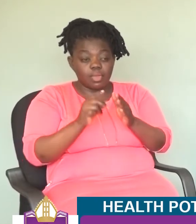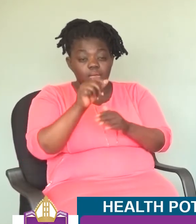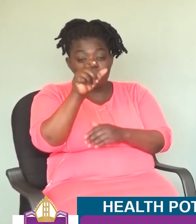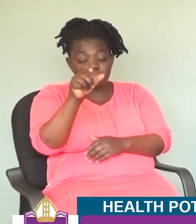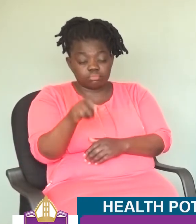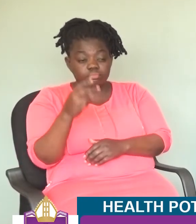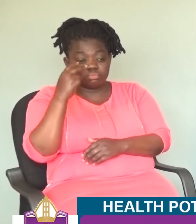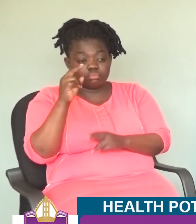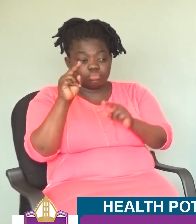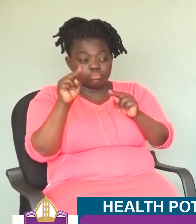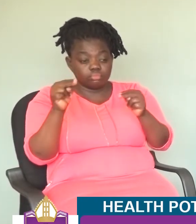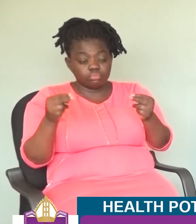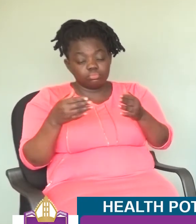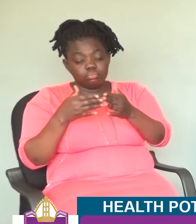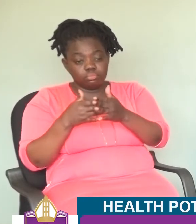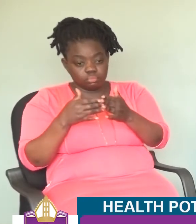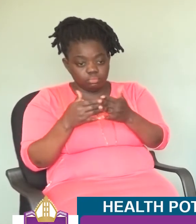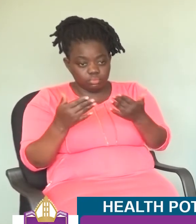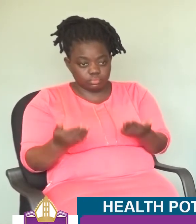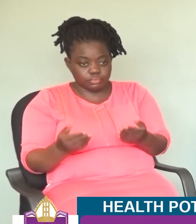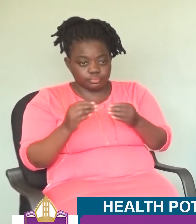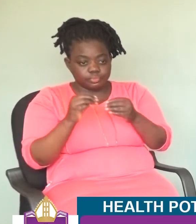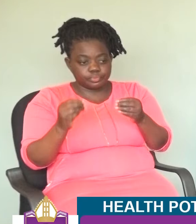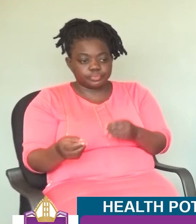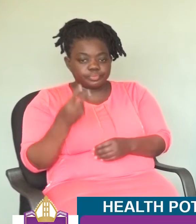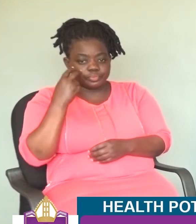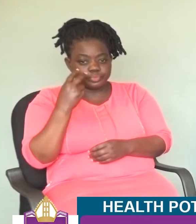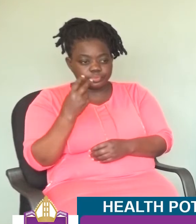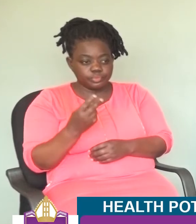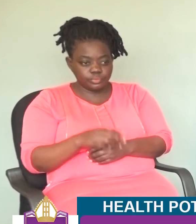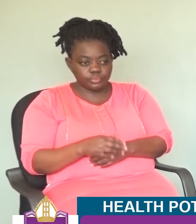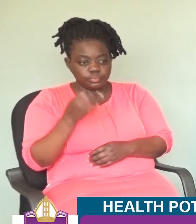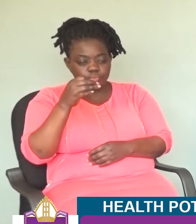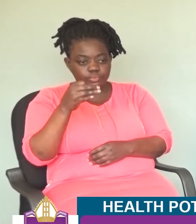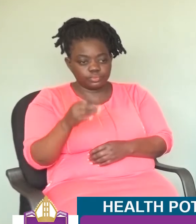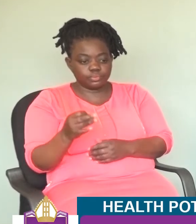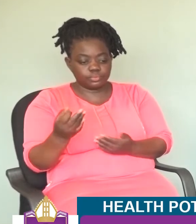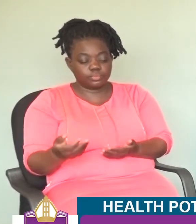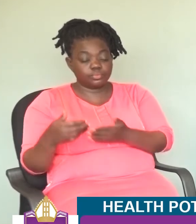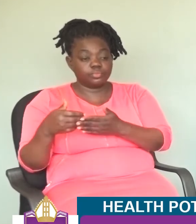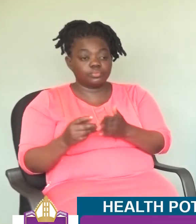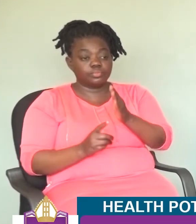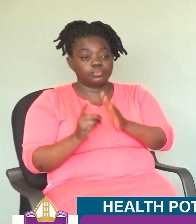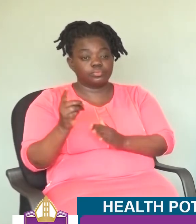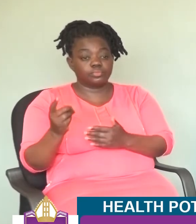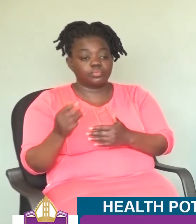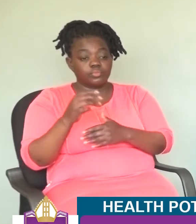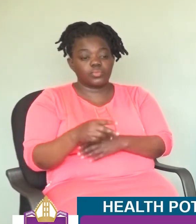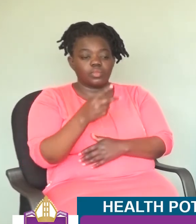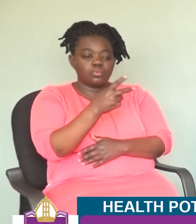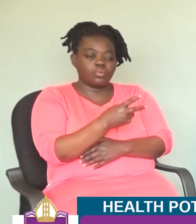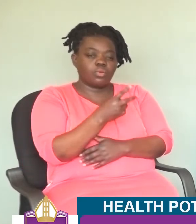to ensure that there's no obstruction of the child's vision. So as the child can begin to grow, in the next